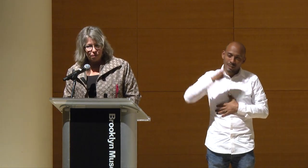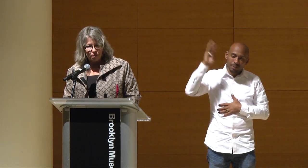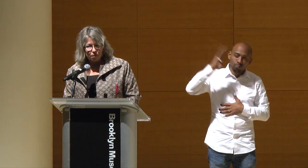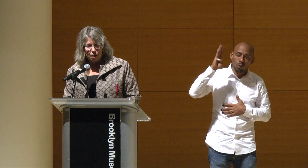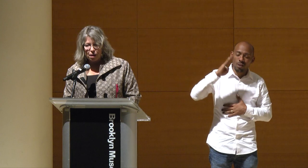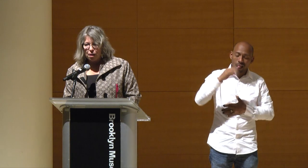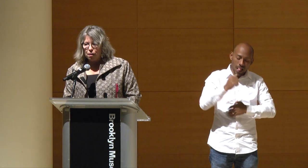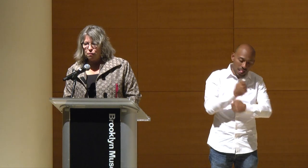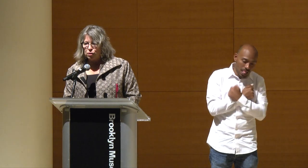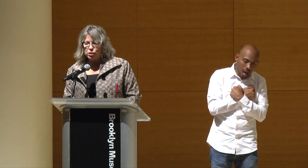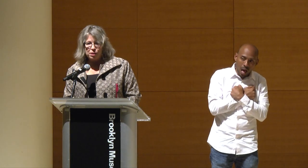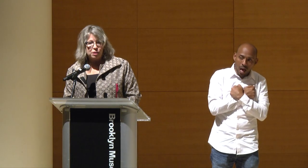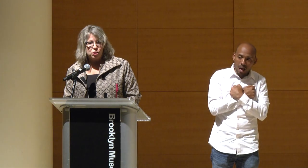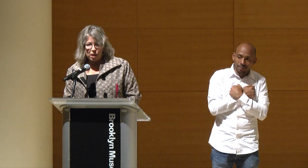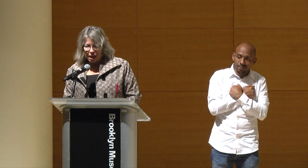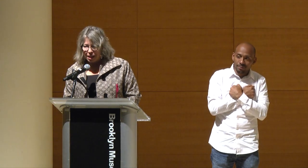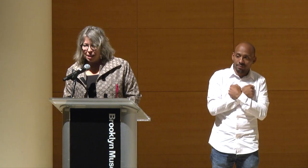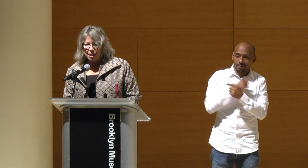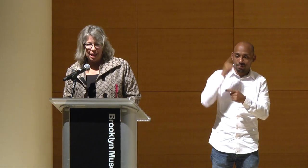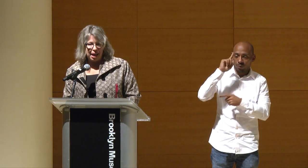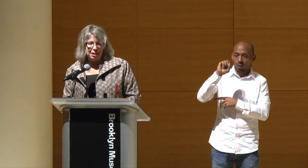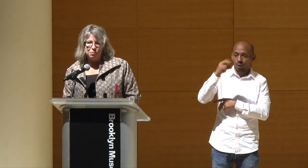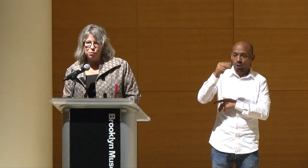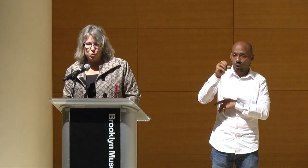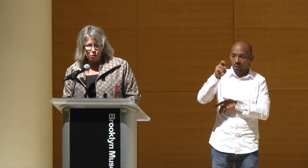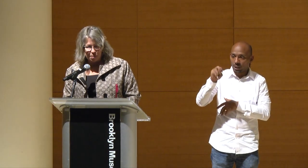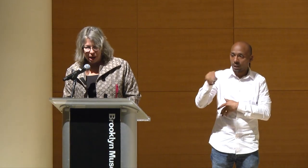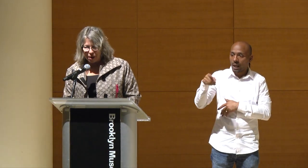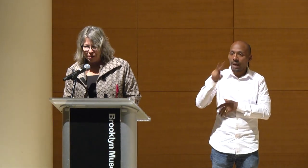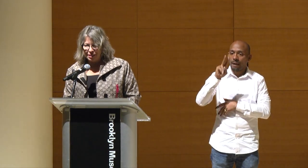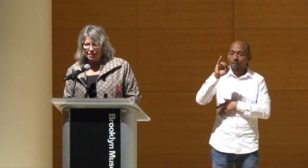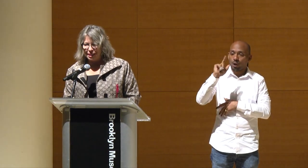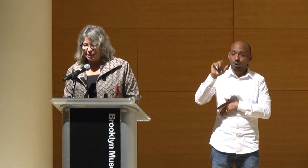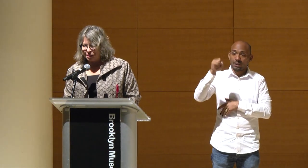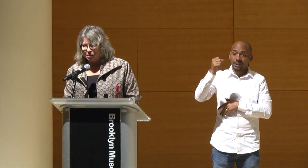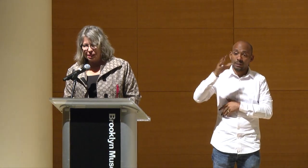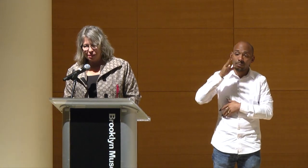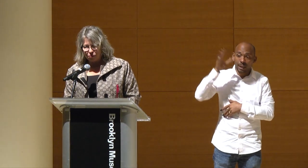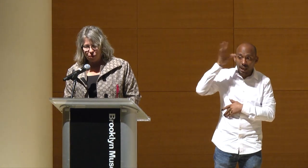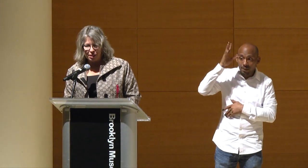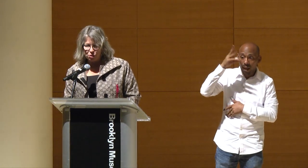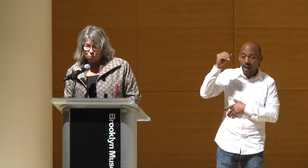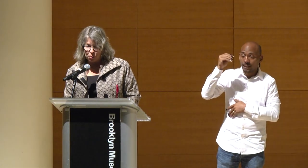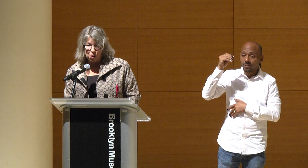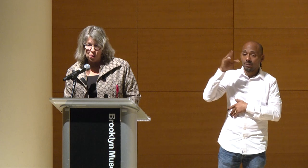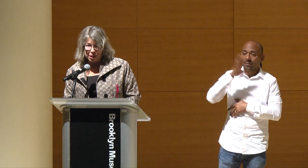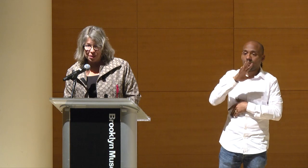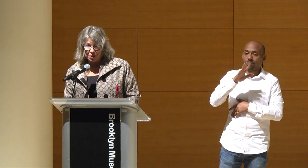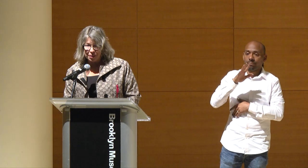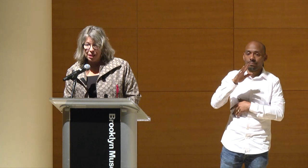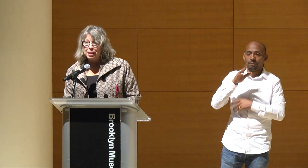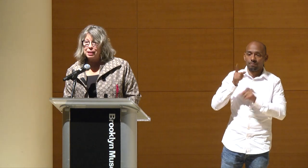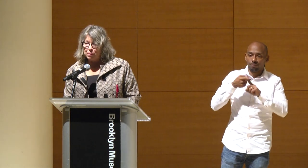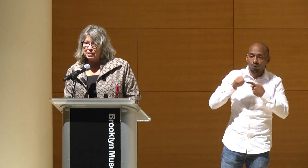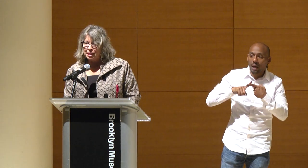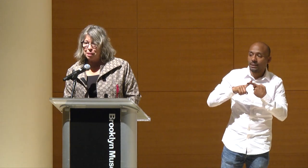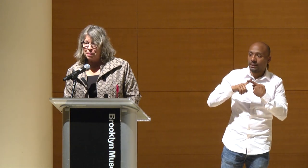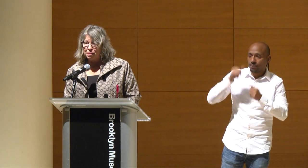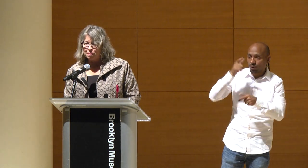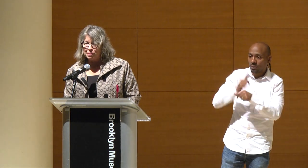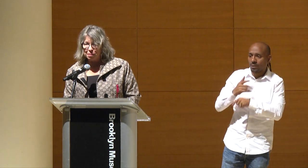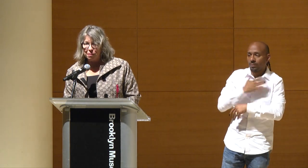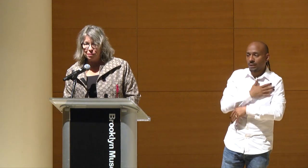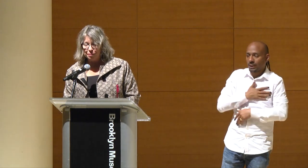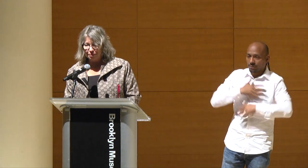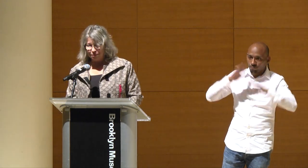love for Shannon and Virgil's parents and siblings and friends who are all here. Can we stand